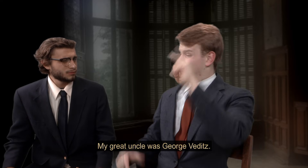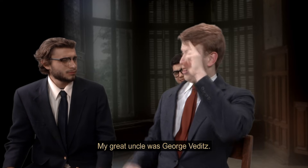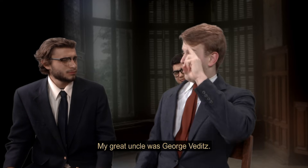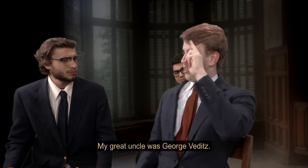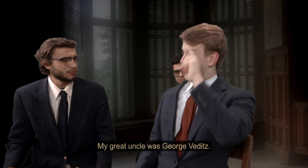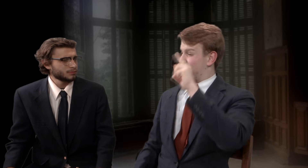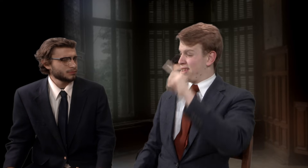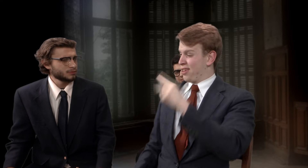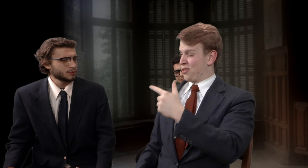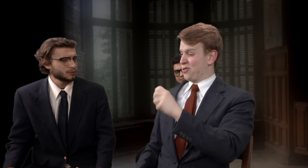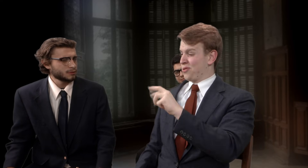Veditz.